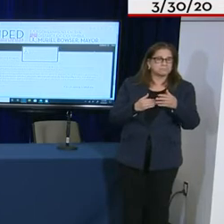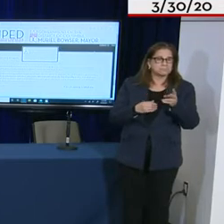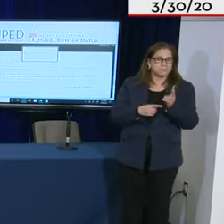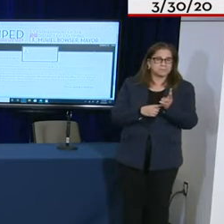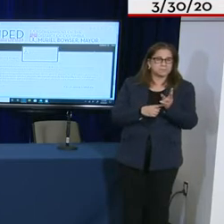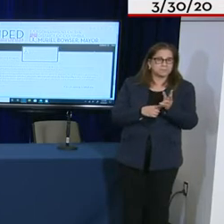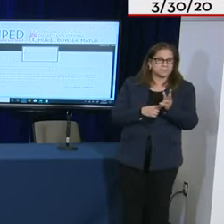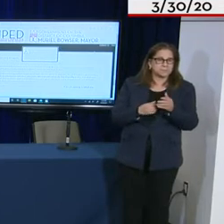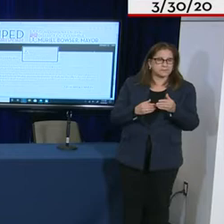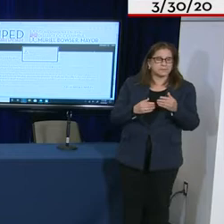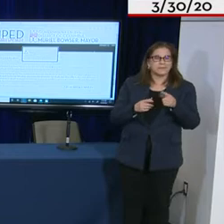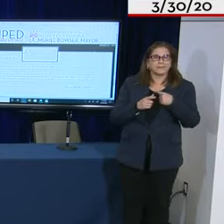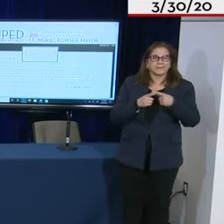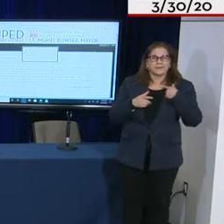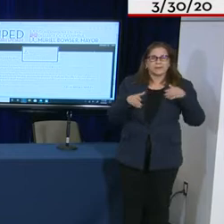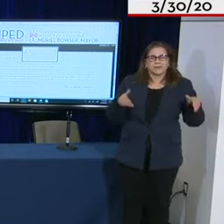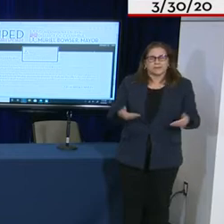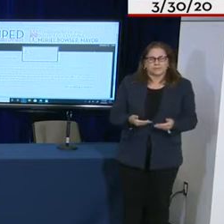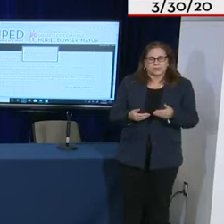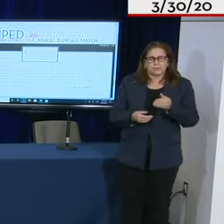Whitfield.